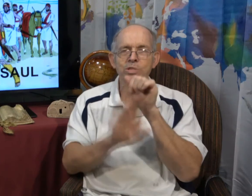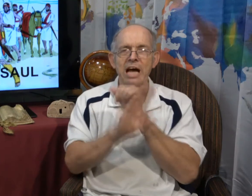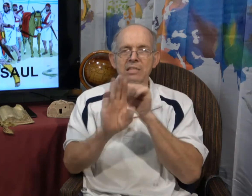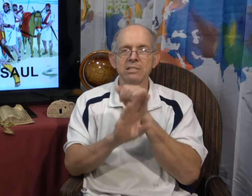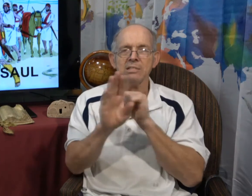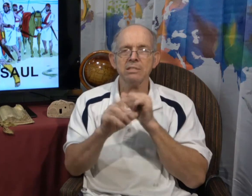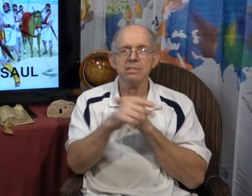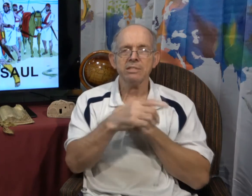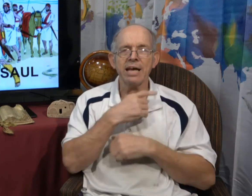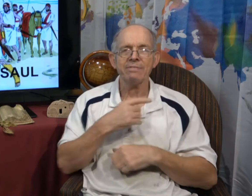Gavutat. David.